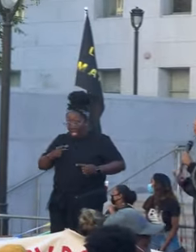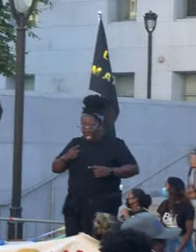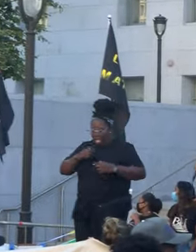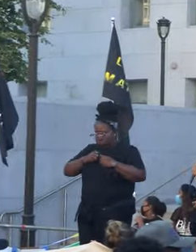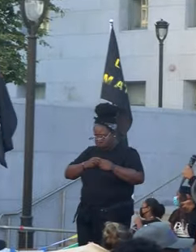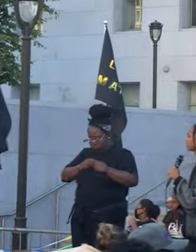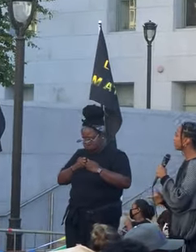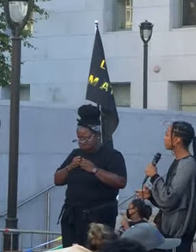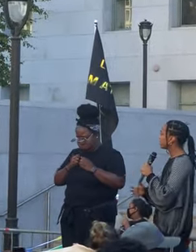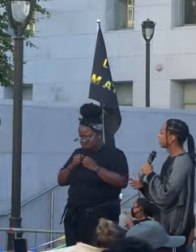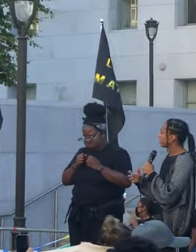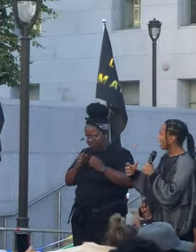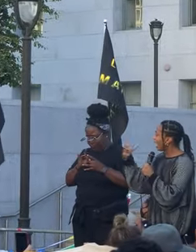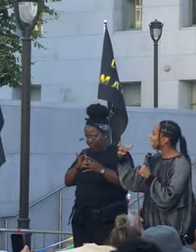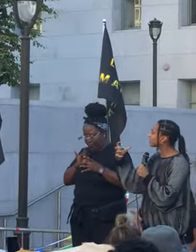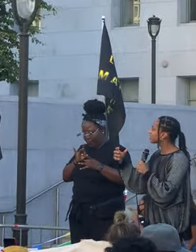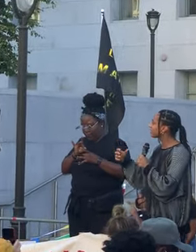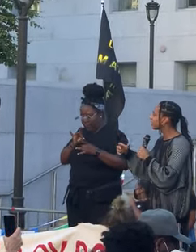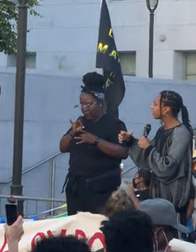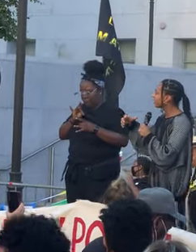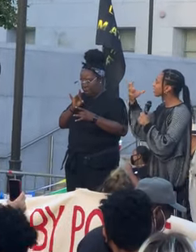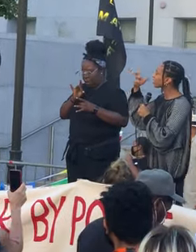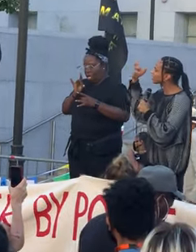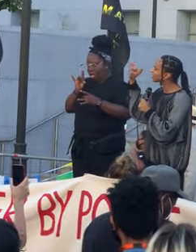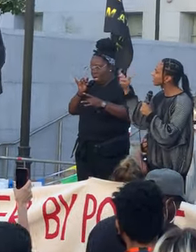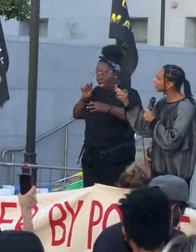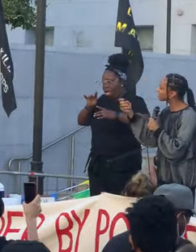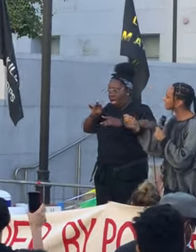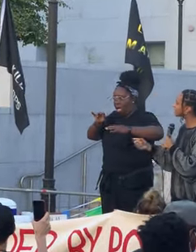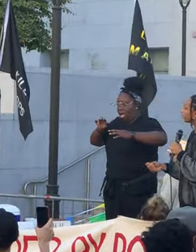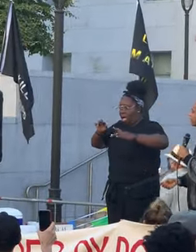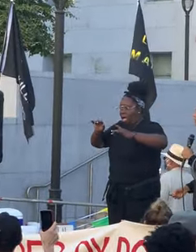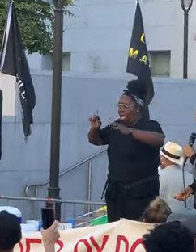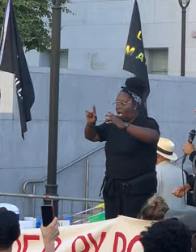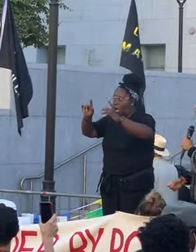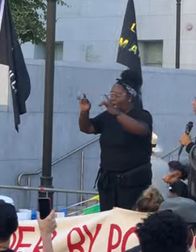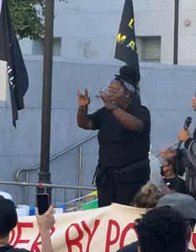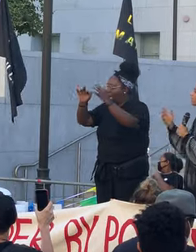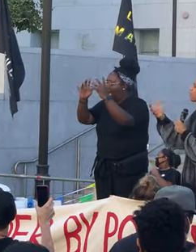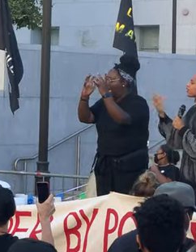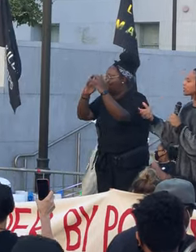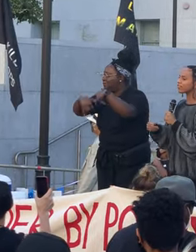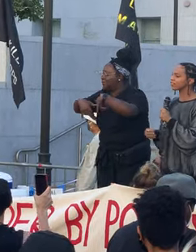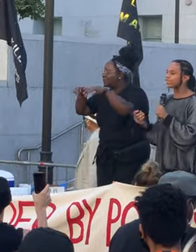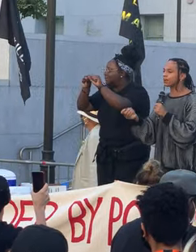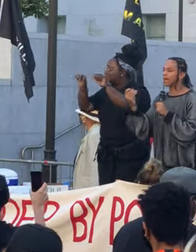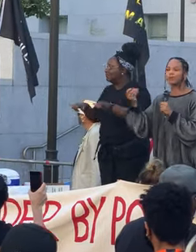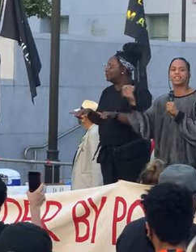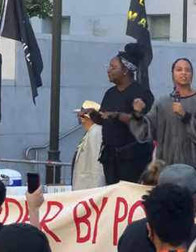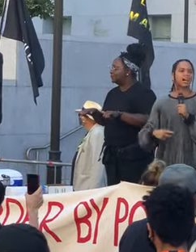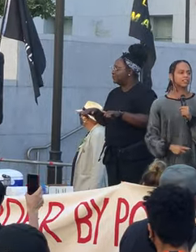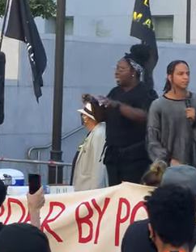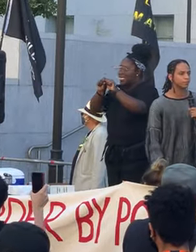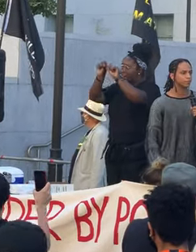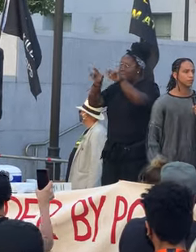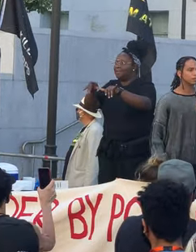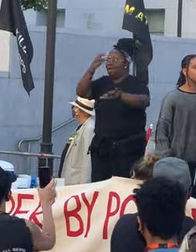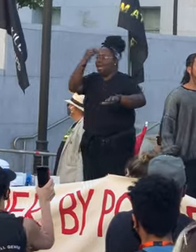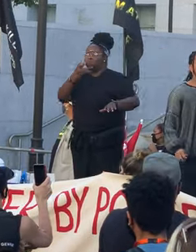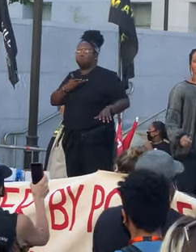Our spirits and the closing in of a system. The closing in of a system that would tell